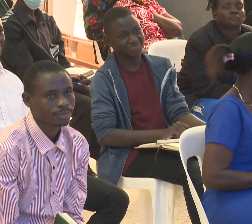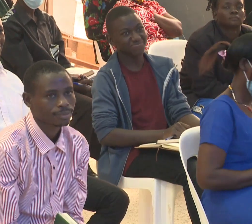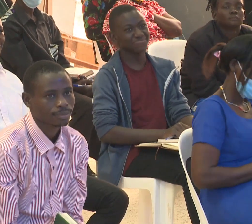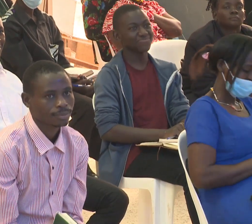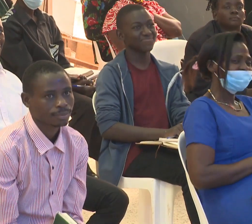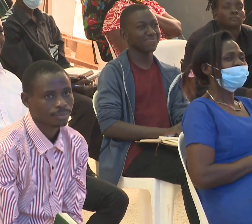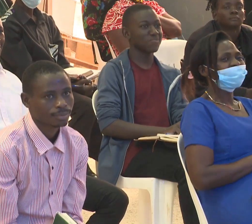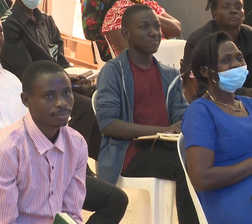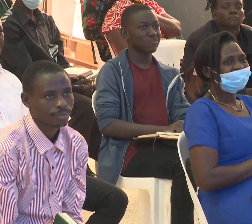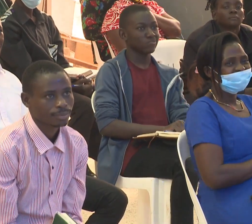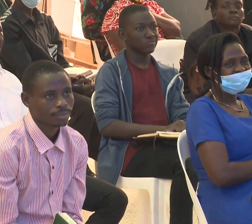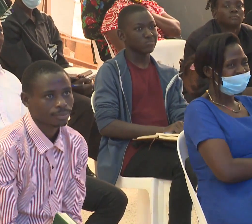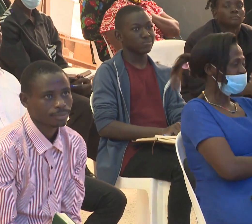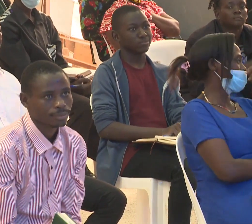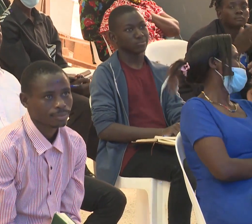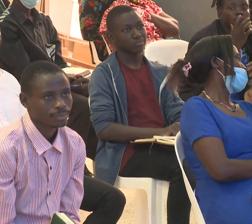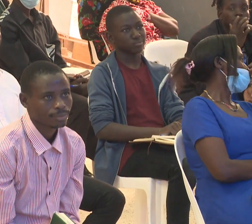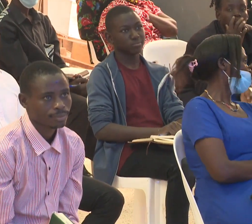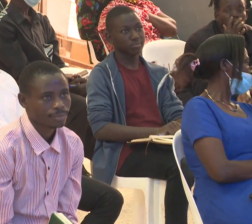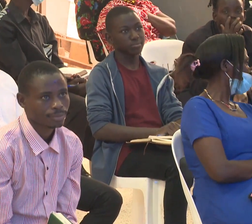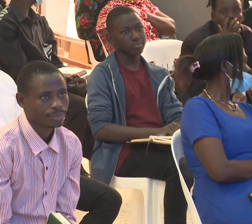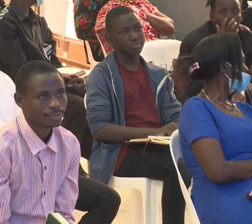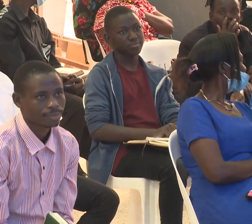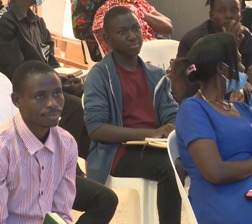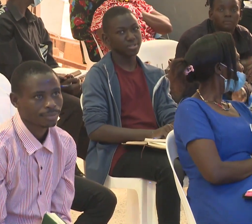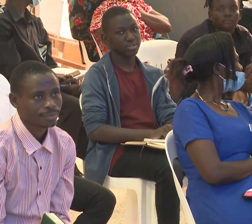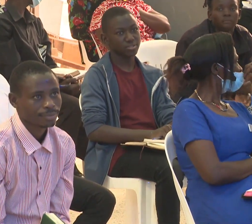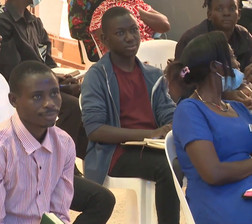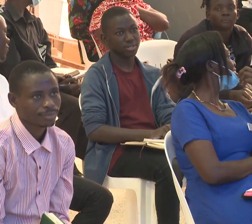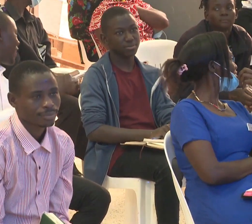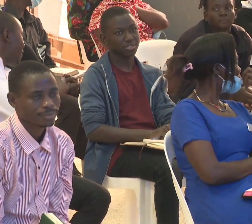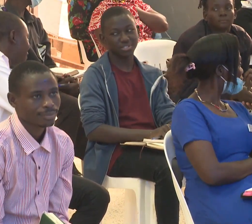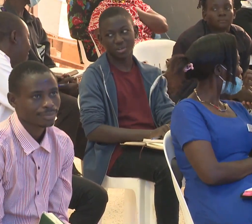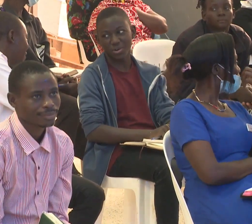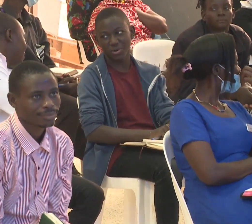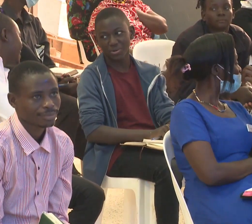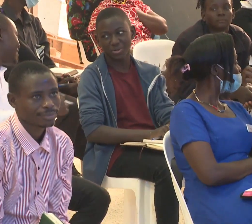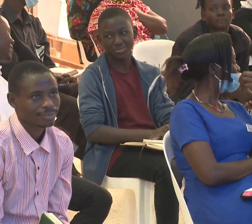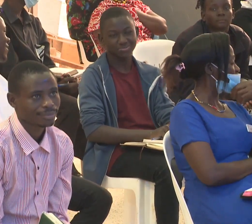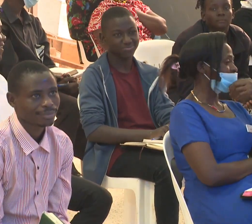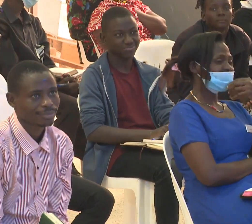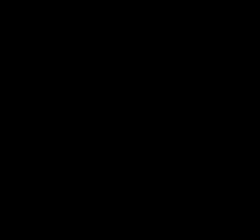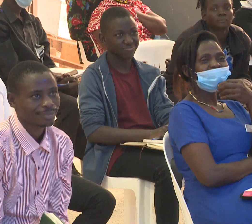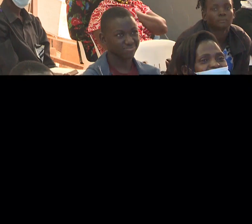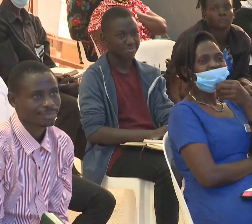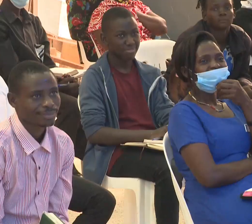What is that which takes us? Turn to your neighbor and ask them, what is that that